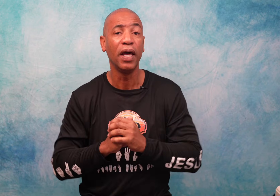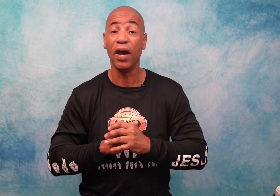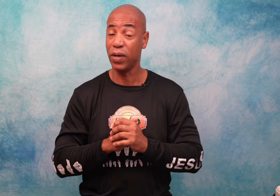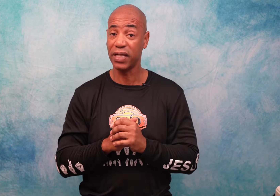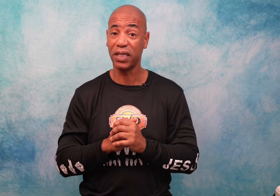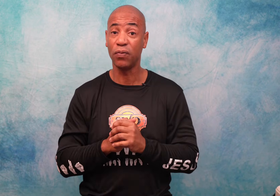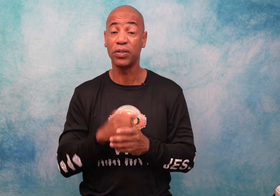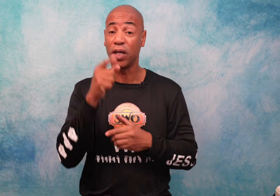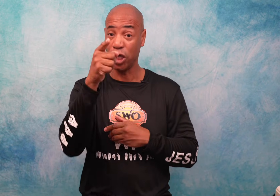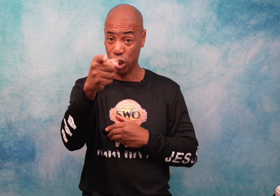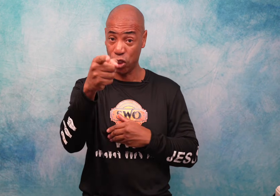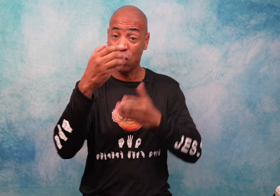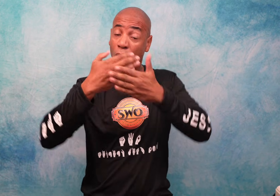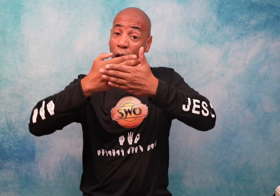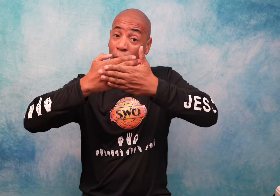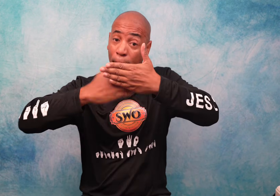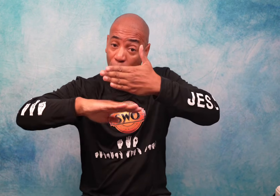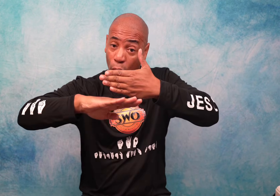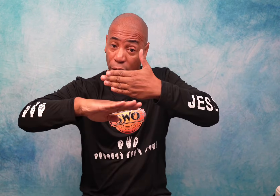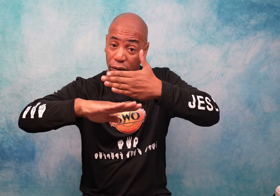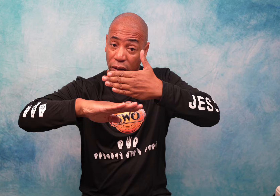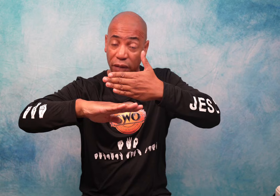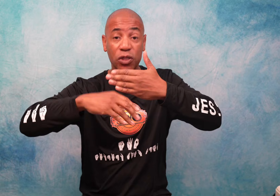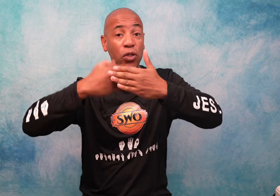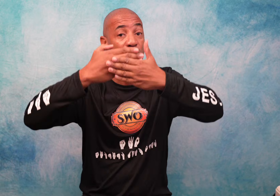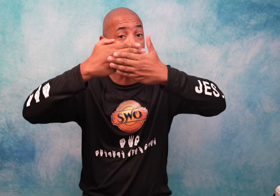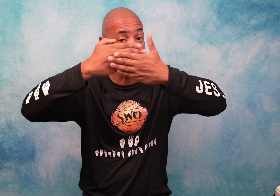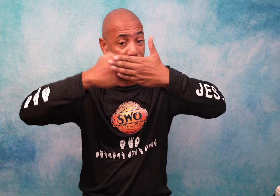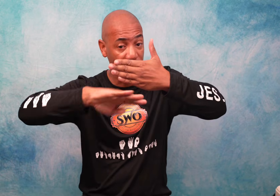And what I said was, you born, let me show you born,